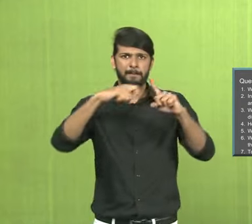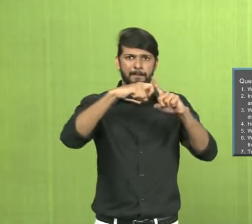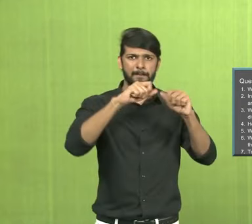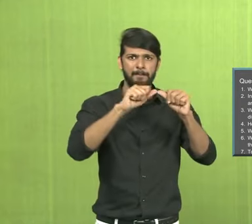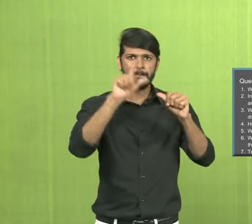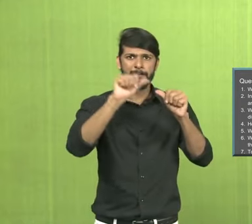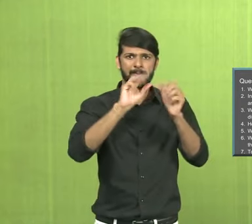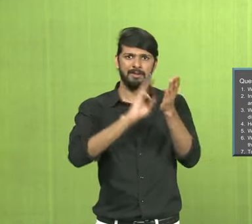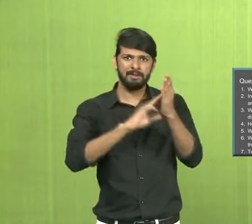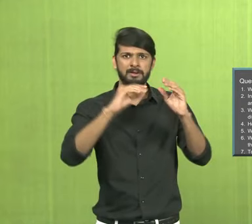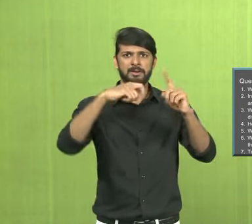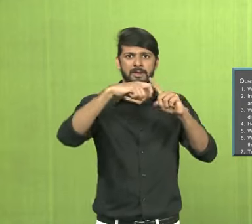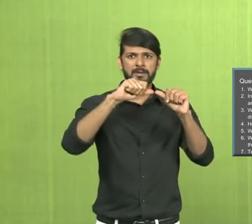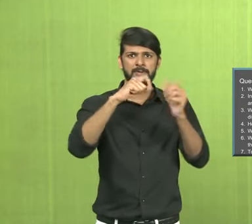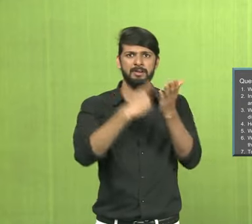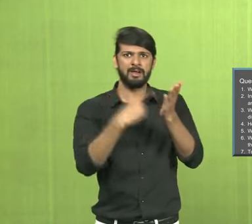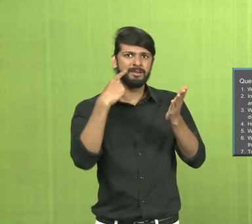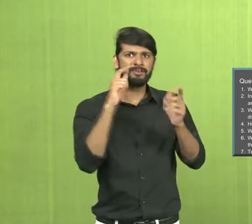in which states of India is Kalamkari work done?